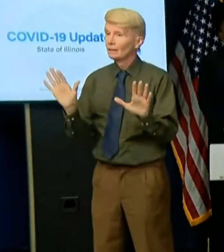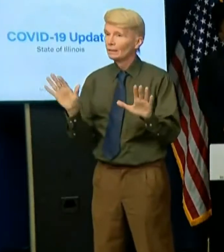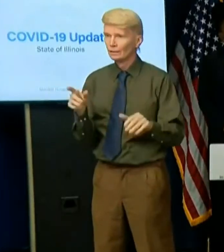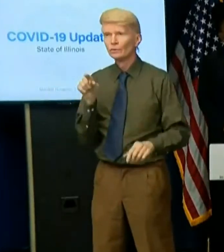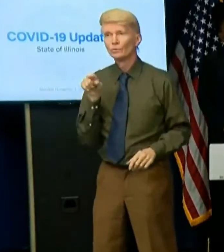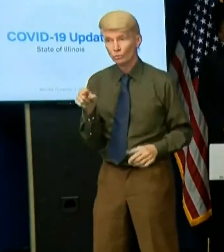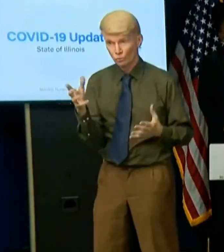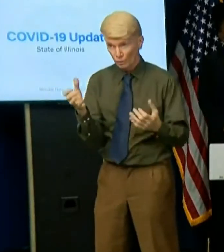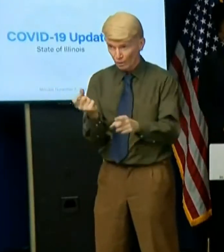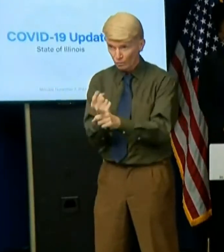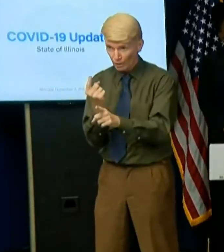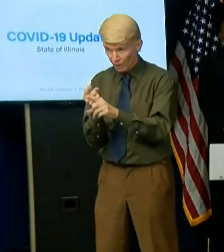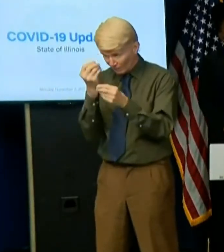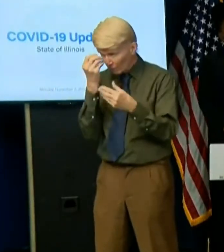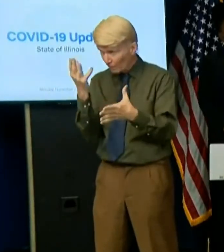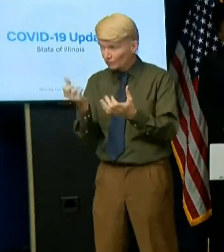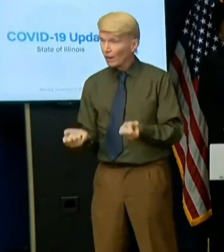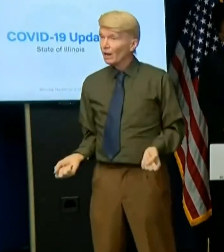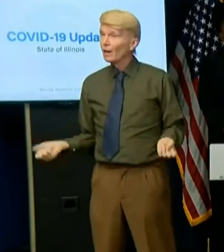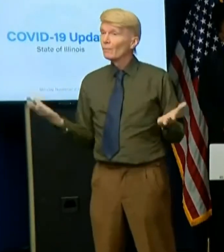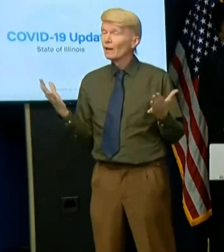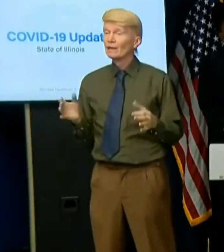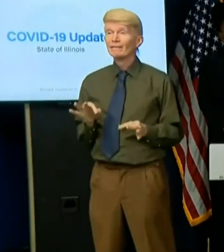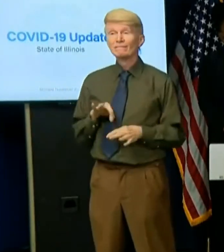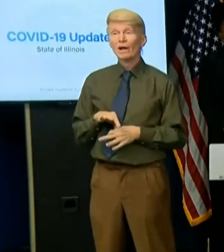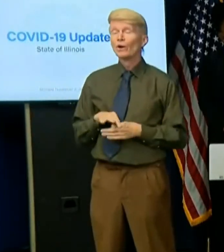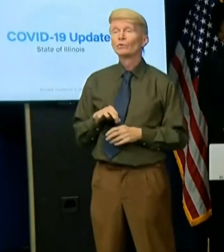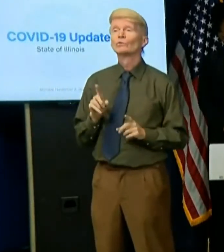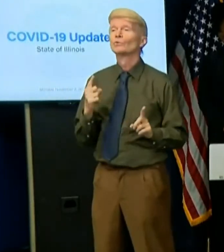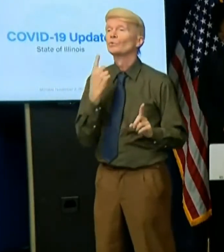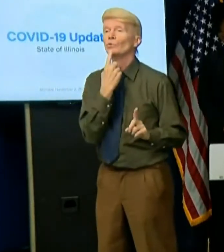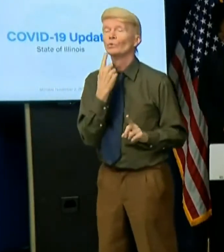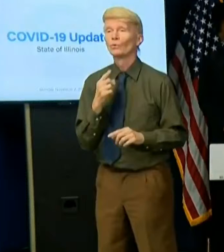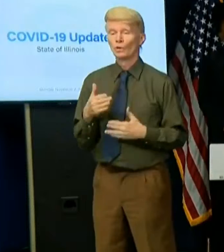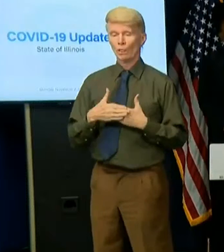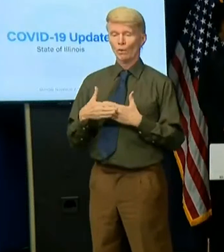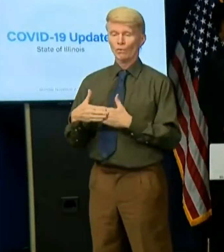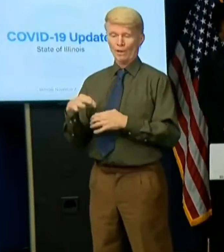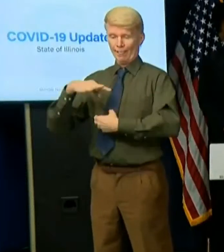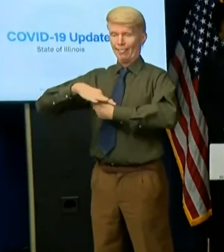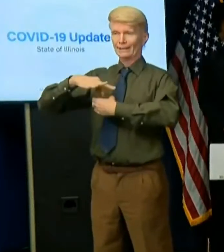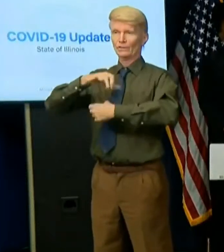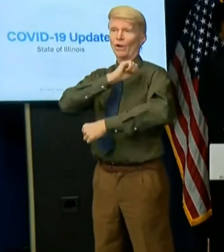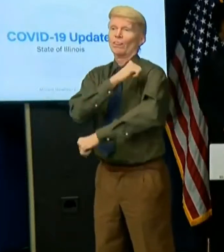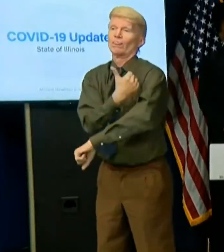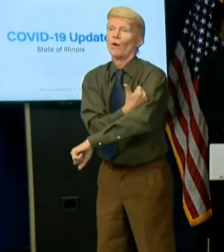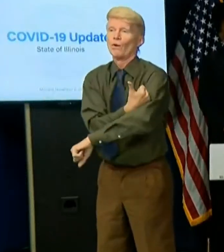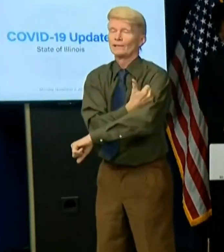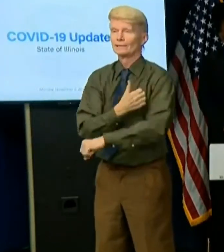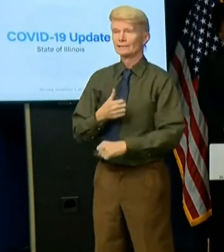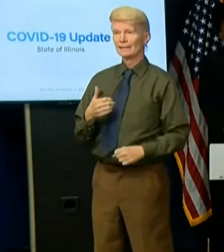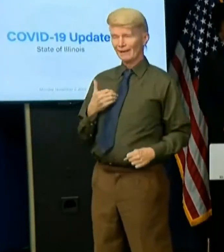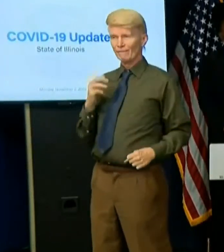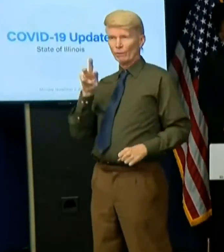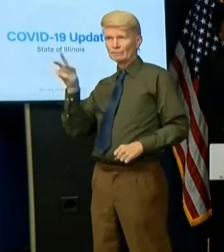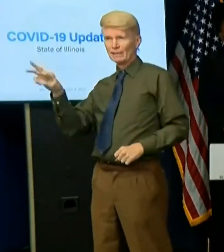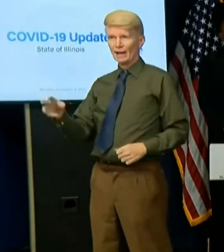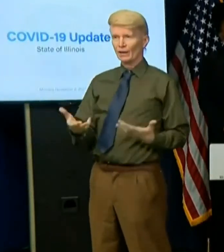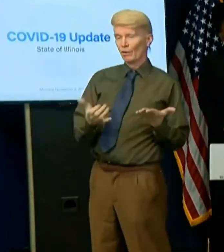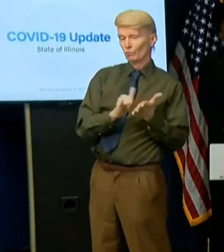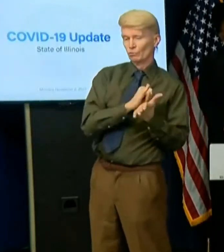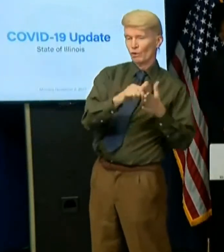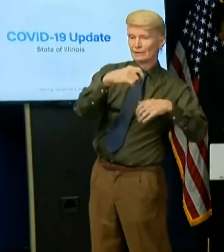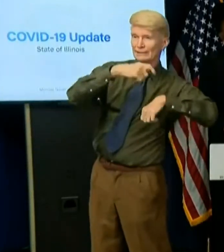accurate information about the vote count, go to your local election authority's website or to the Politico website or to the New York